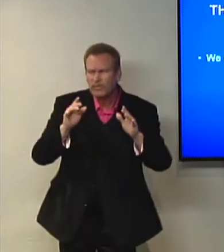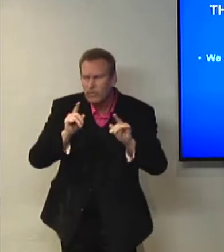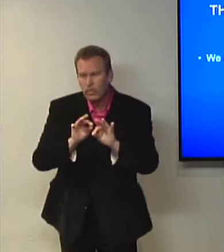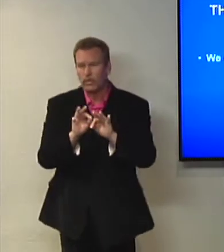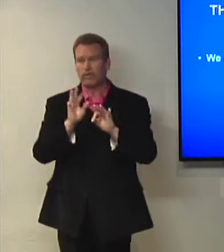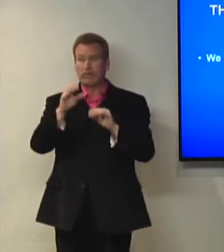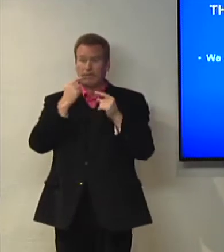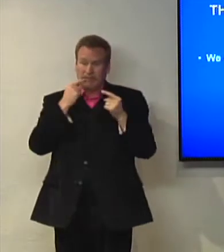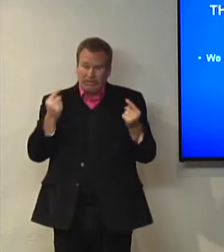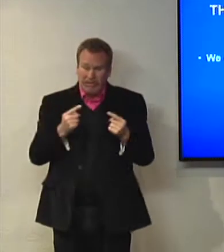that.